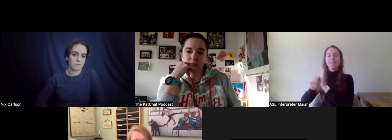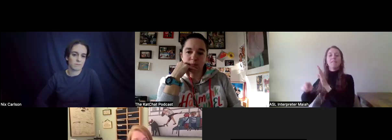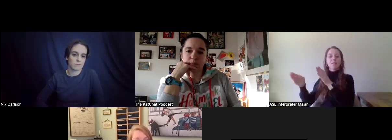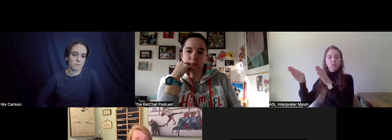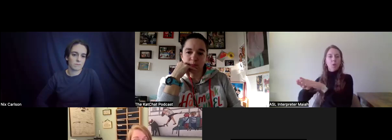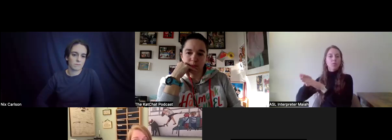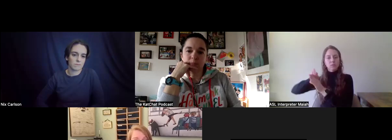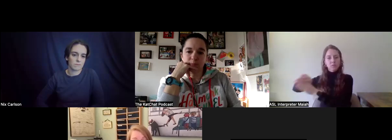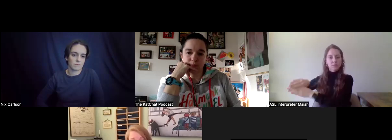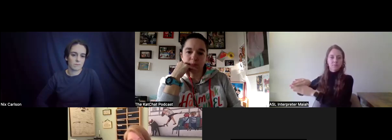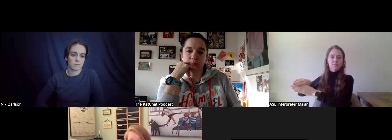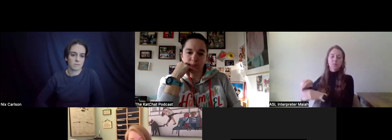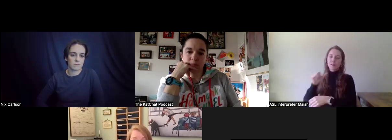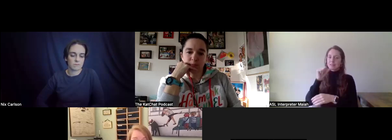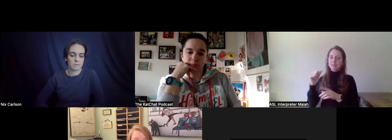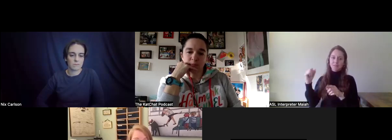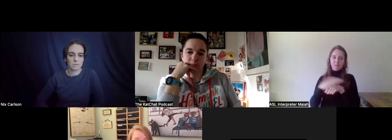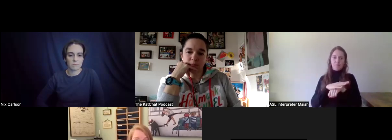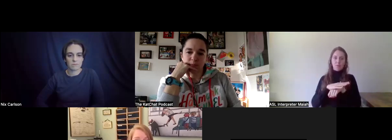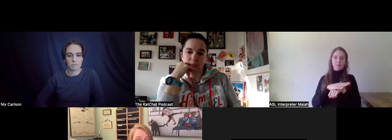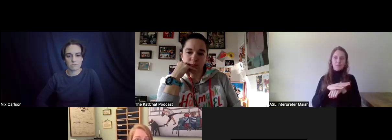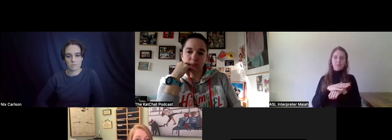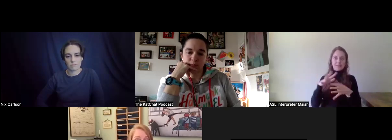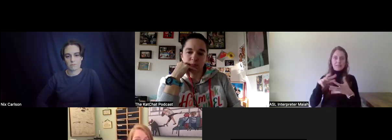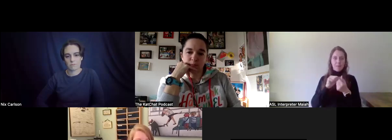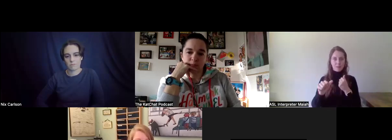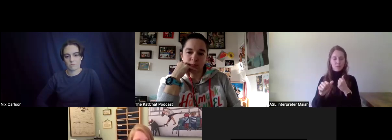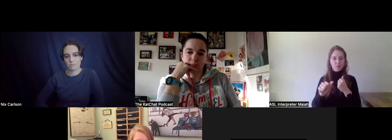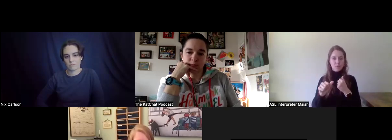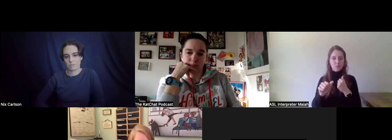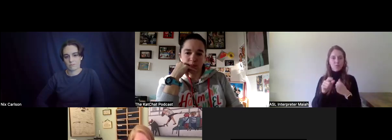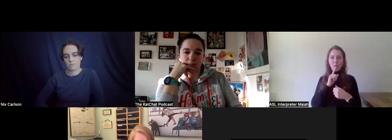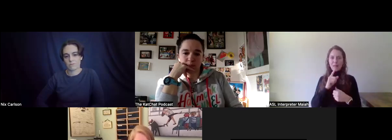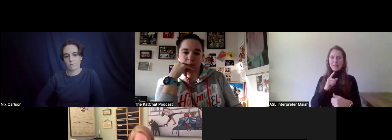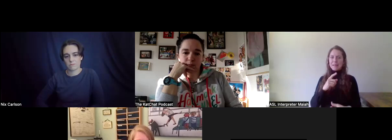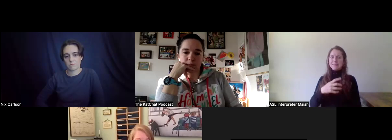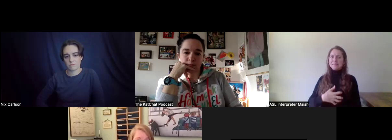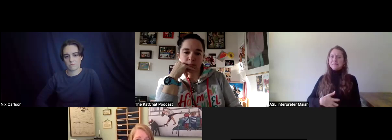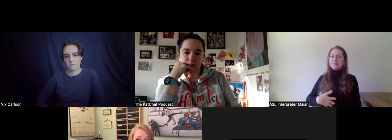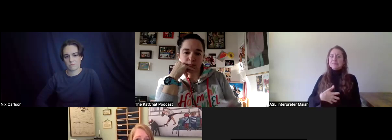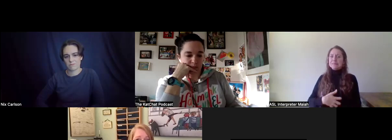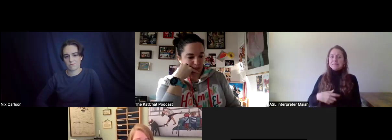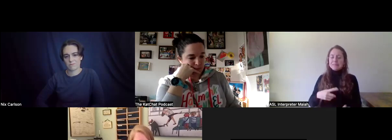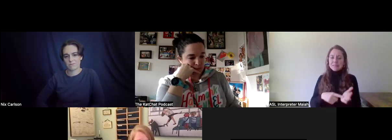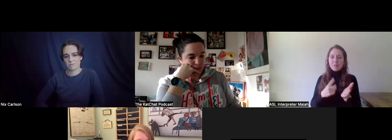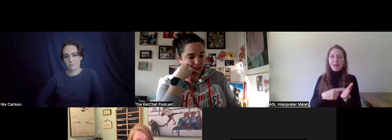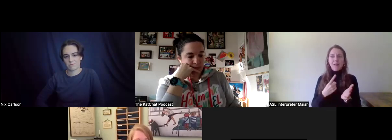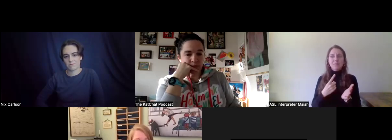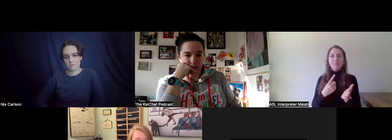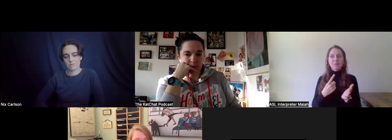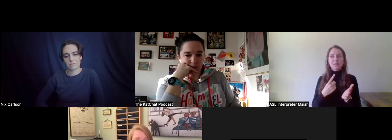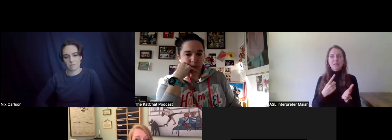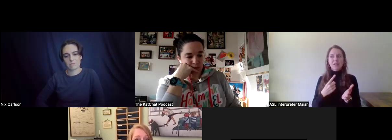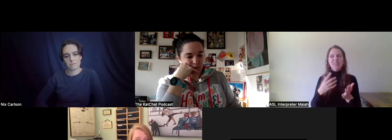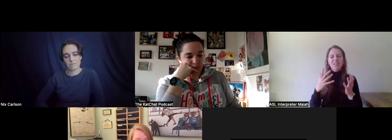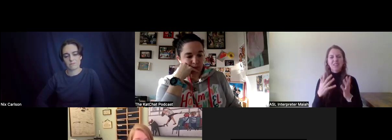can so it doesn't do damage. It's really, it gives me a stomach ache sometimes because it's like, oh, like